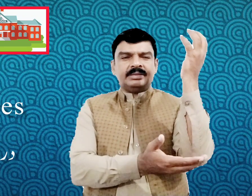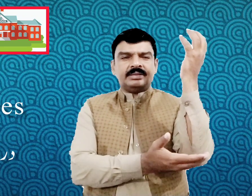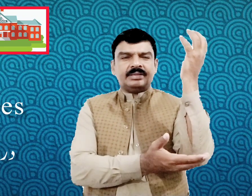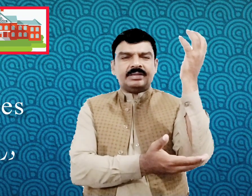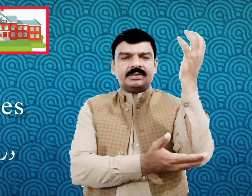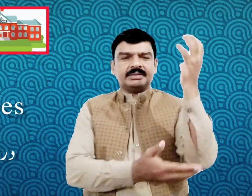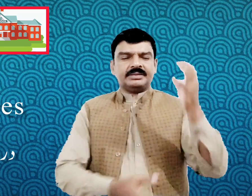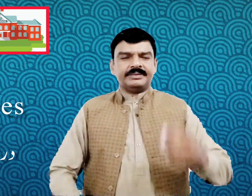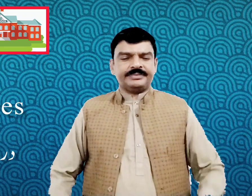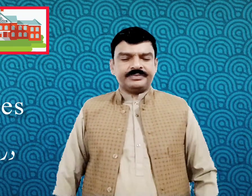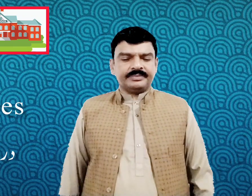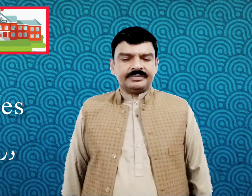darakht,